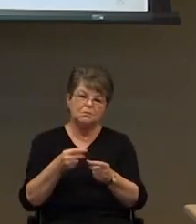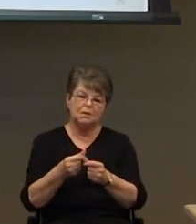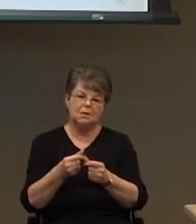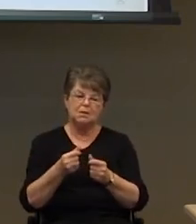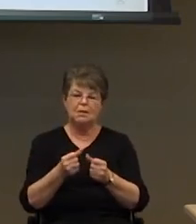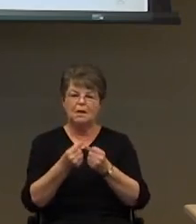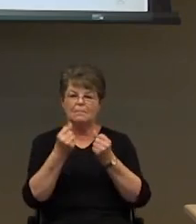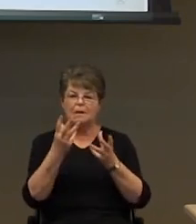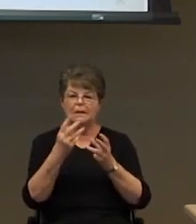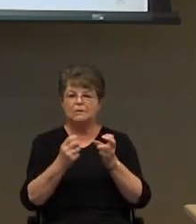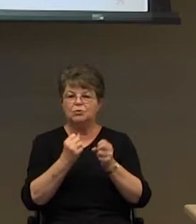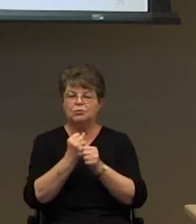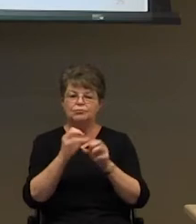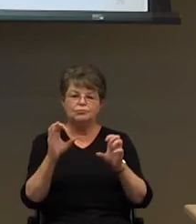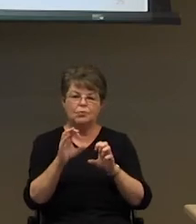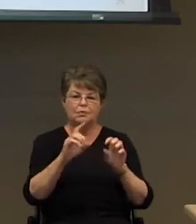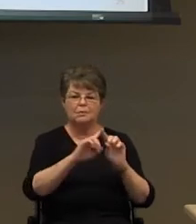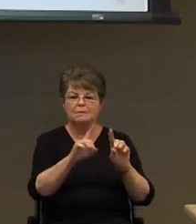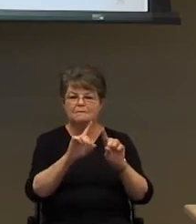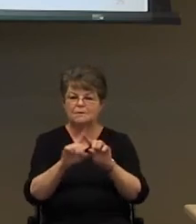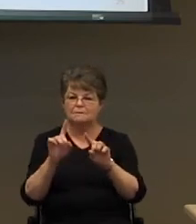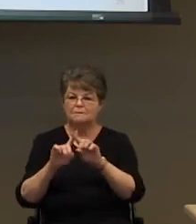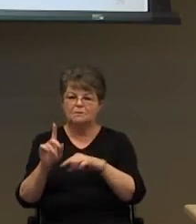of activities and work.